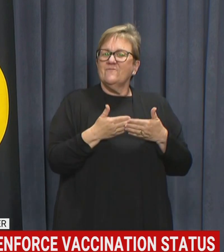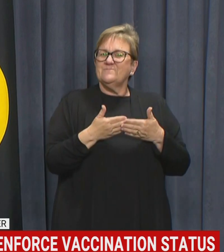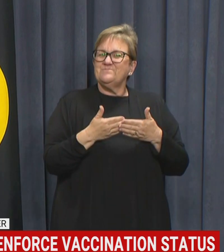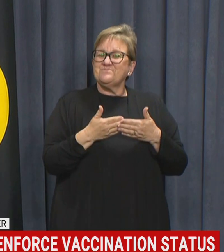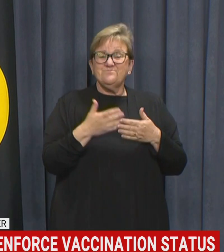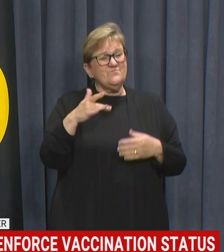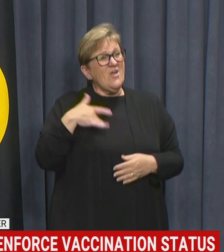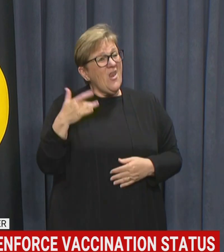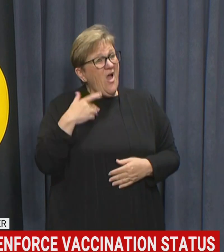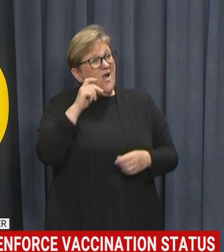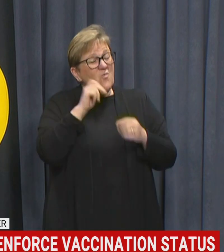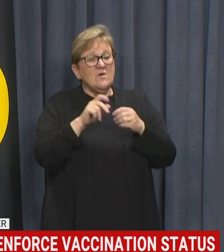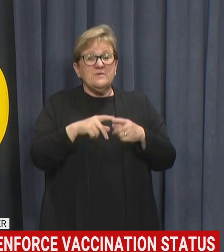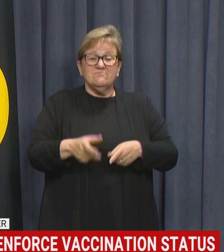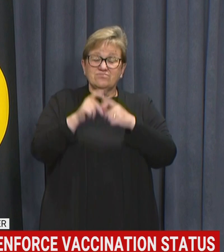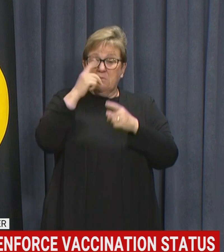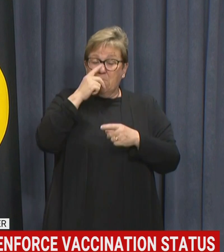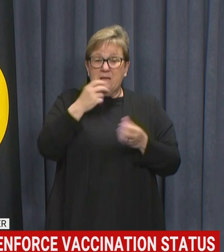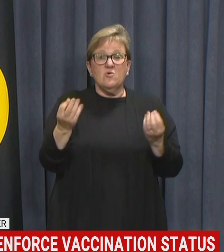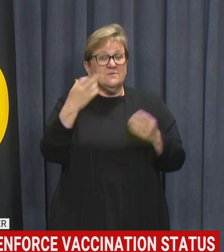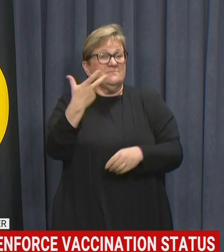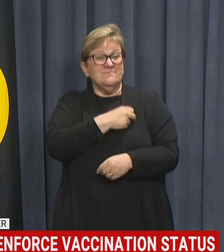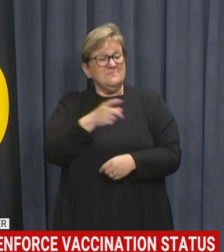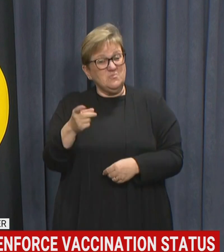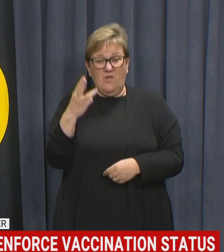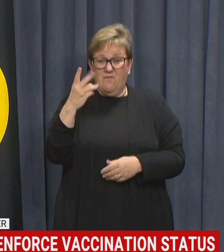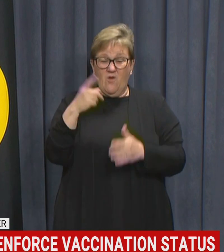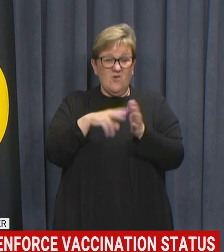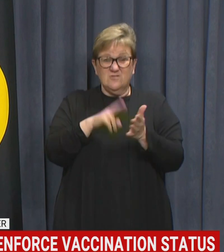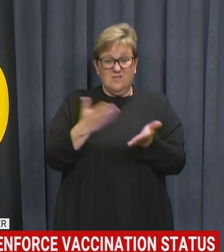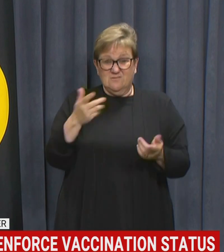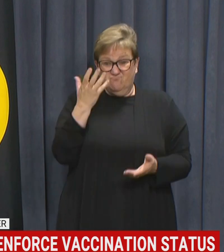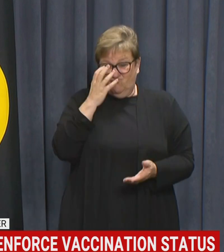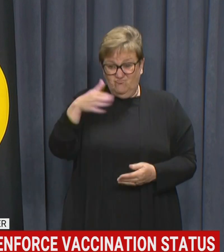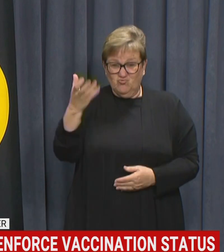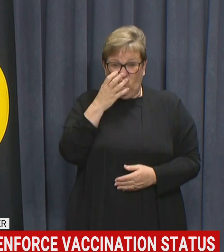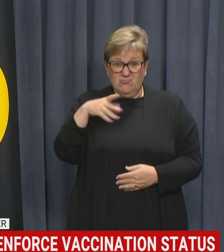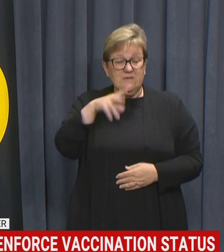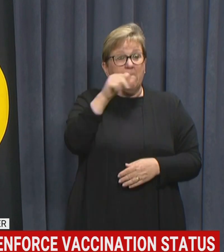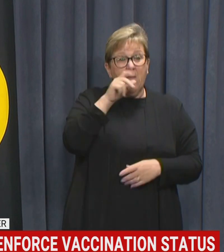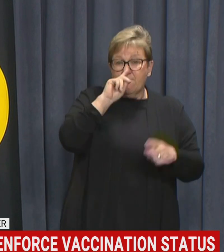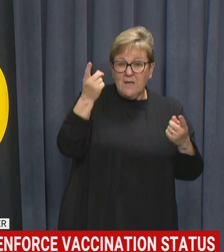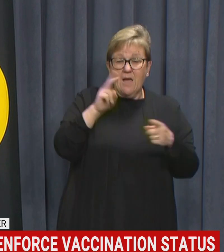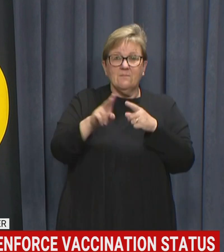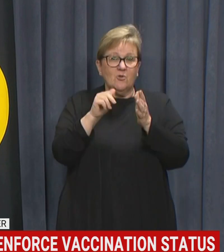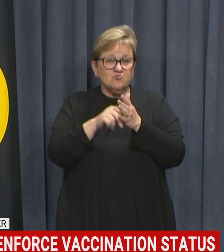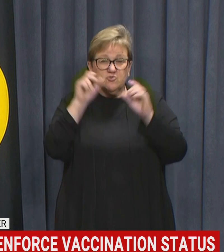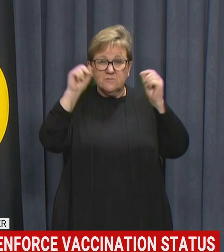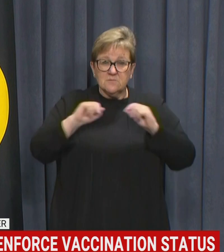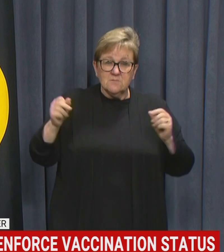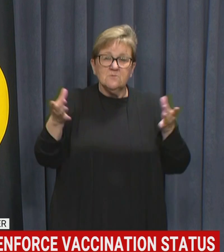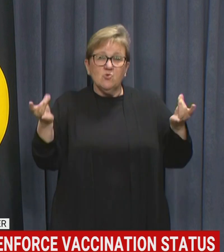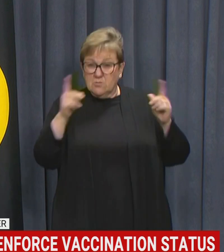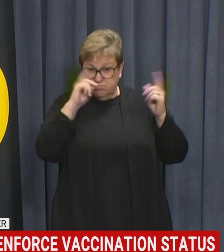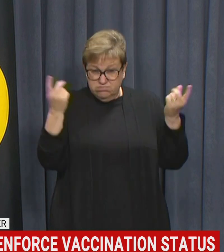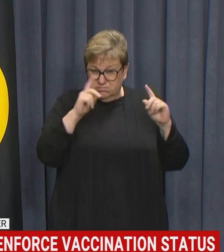Life will become very difficult for the unvaccinated from January 31. No pubs, no bottle shops, no gym, no yoga